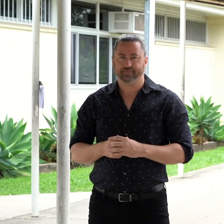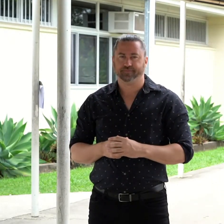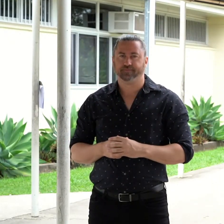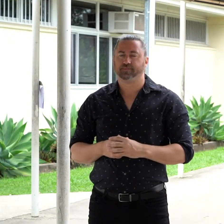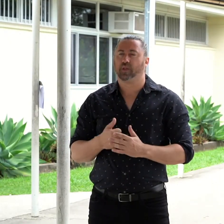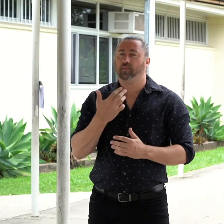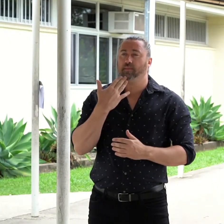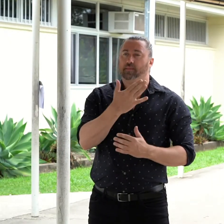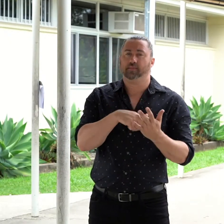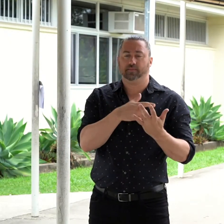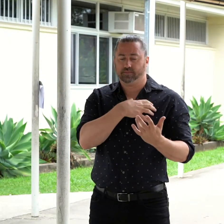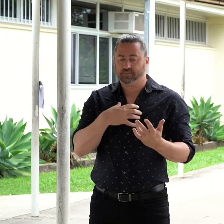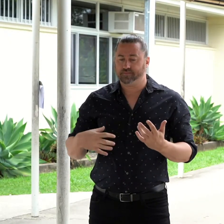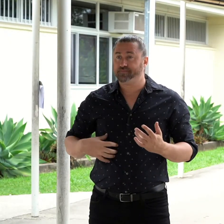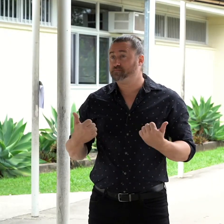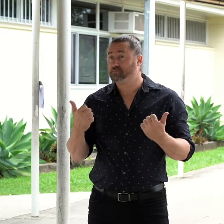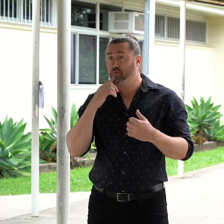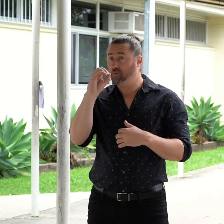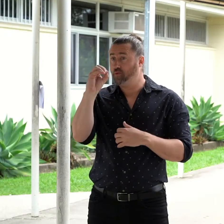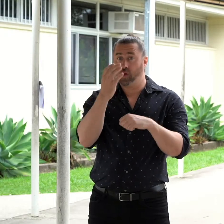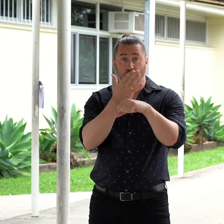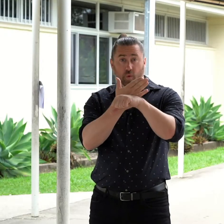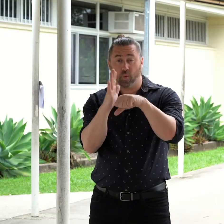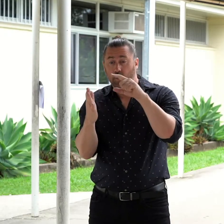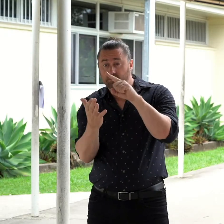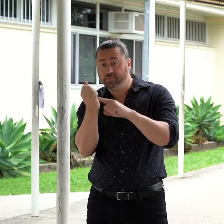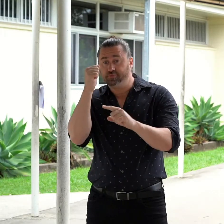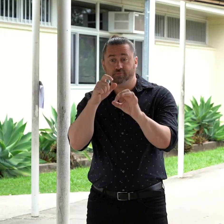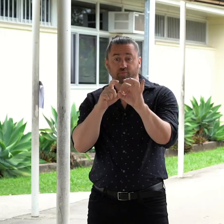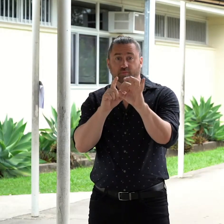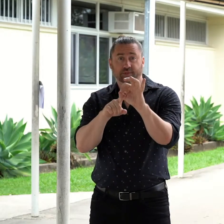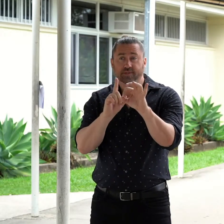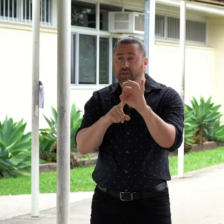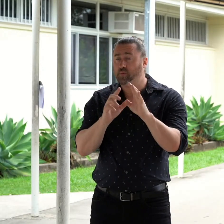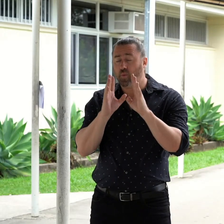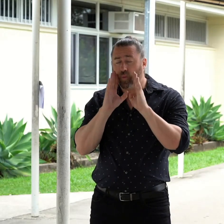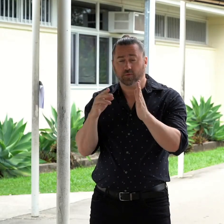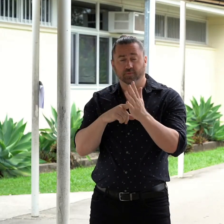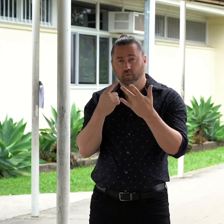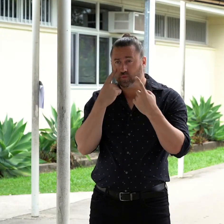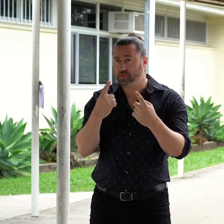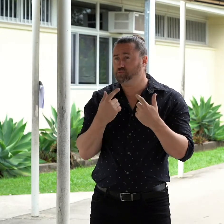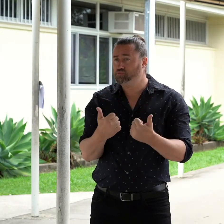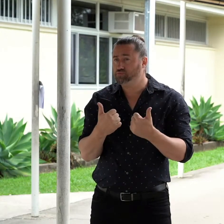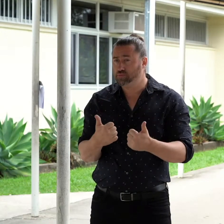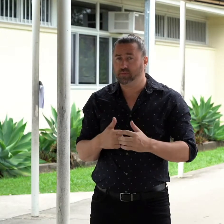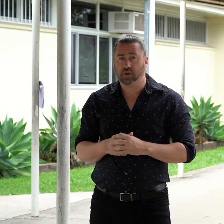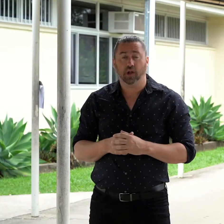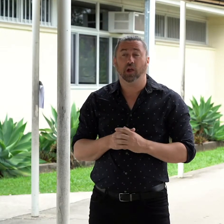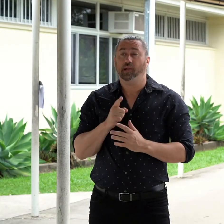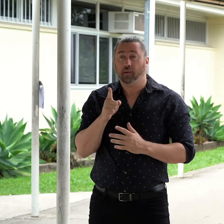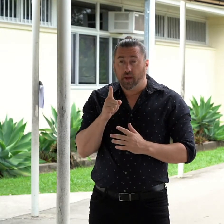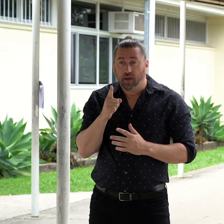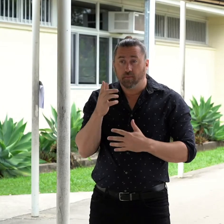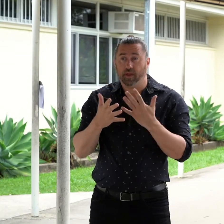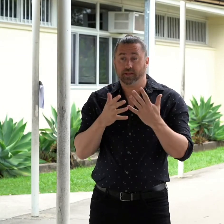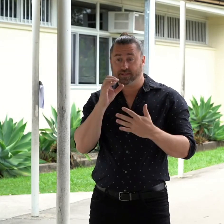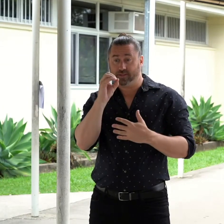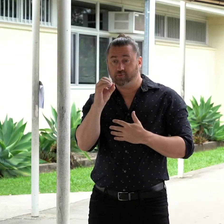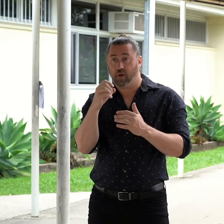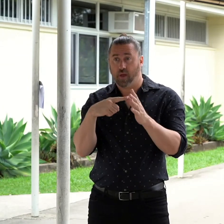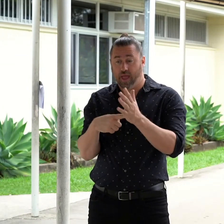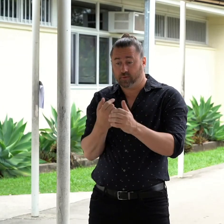Thank you, Minister. As you've heard, 0 new cases in Queensland today, which is just wonderful news. Most importantly, that means 0 new cases in